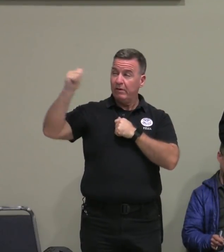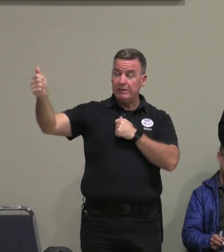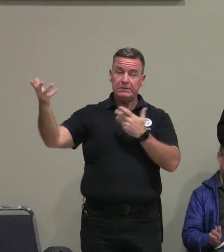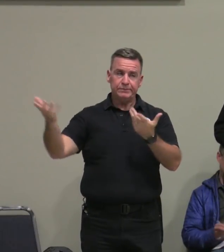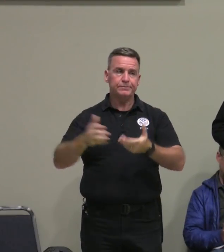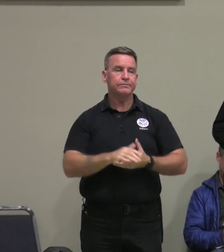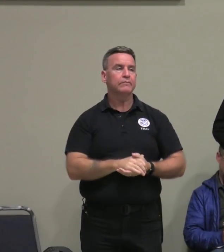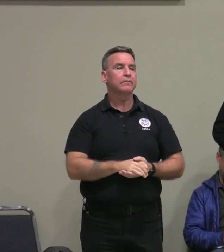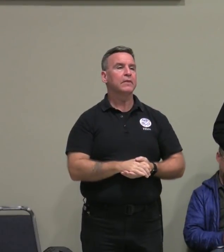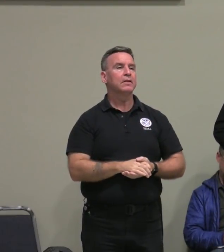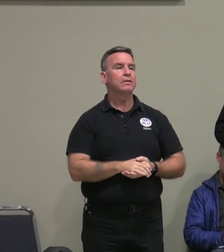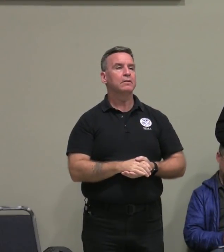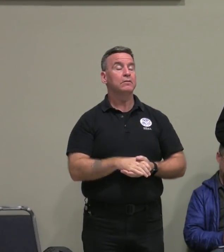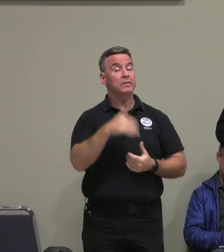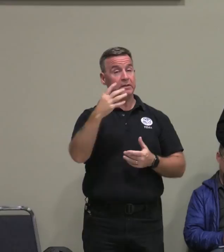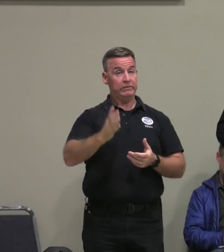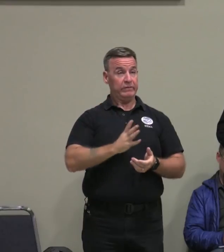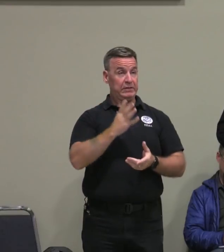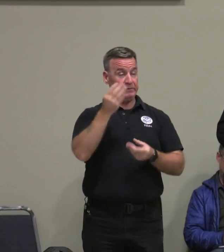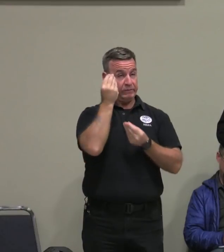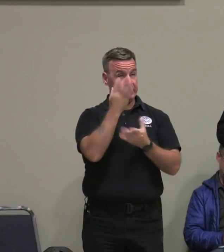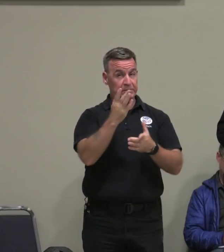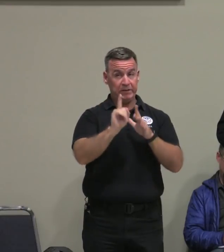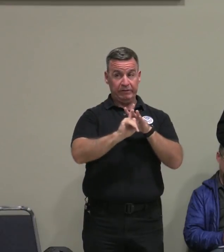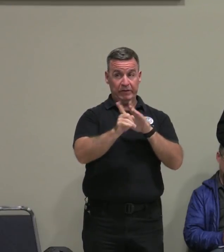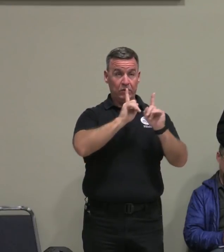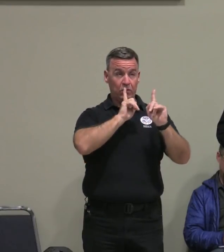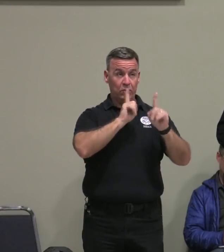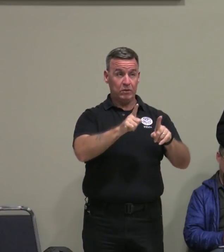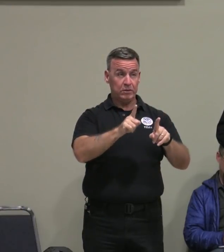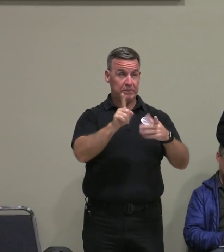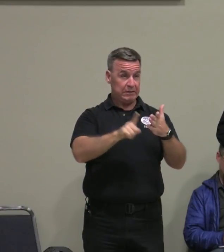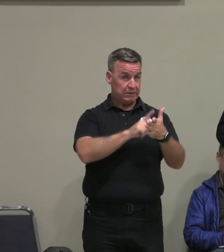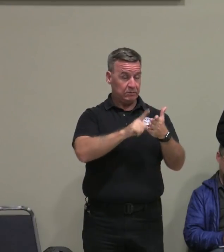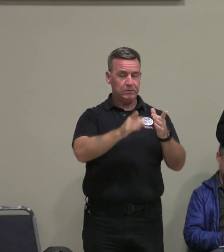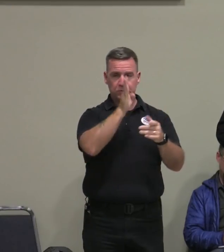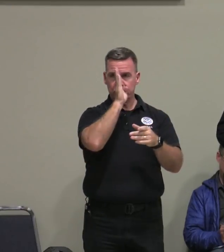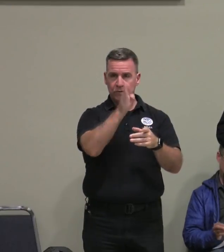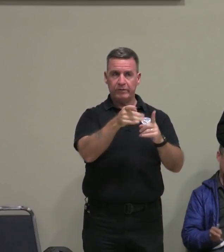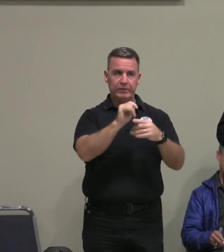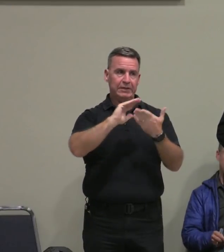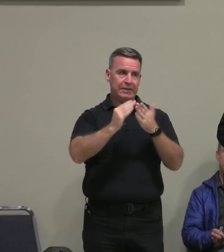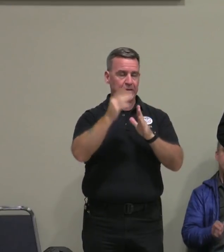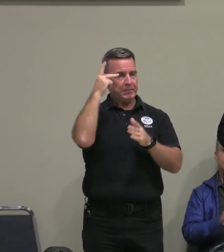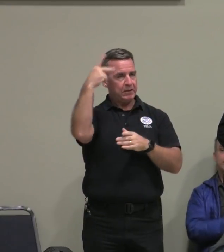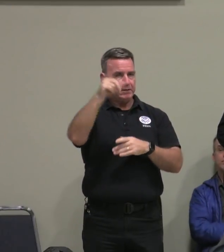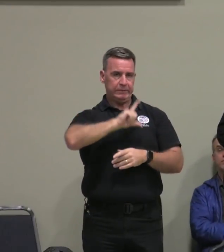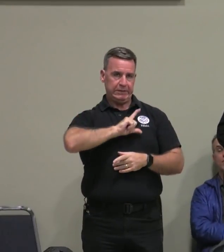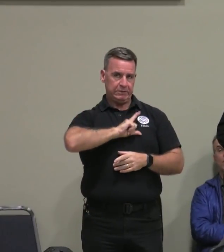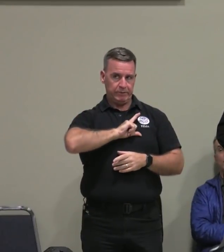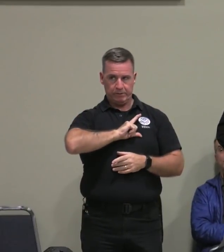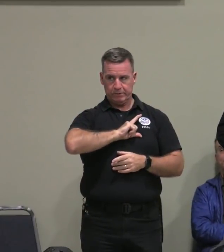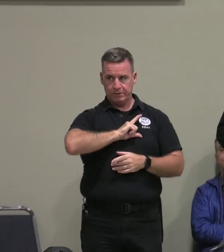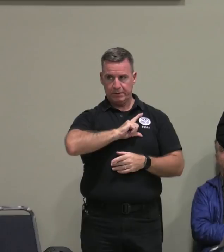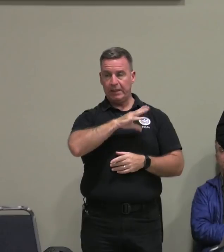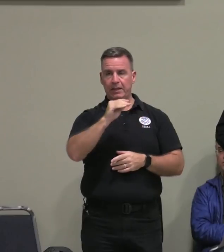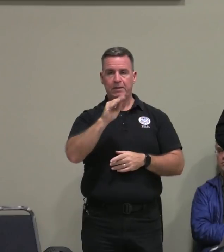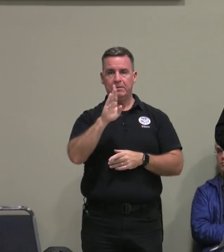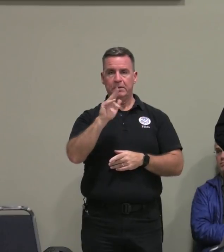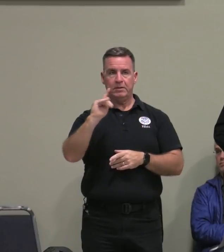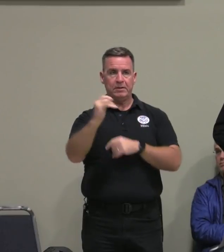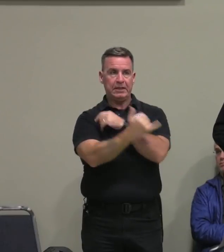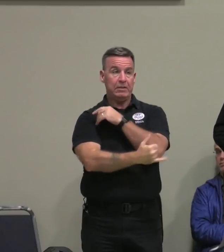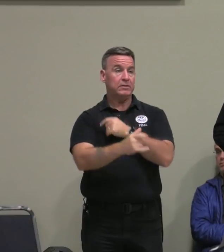And I just want to remind you the official information about the evacuation orders being lifted will come directly from the Town of Paradise Police Department and the Butte County